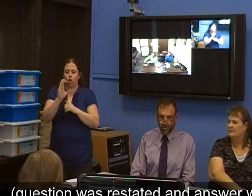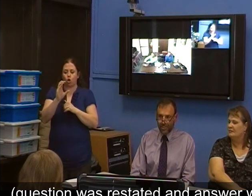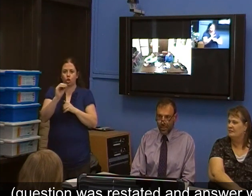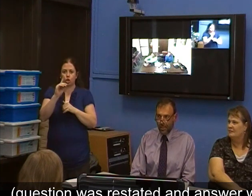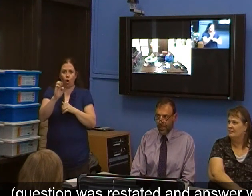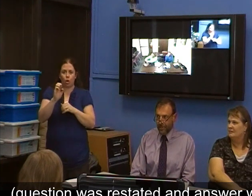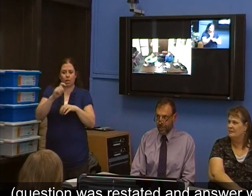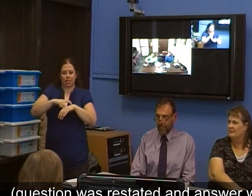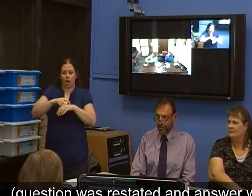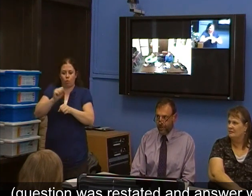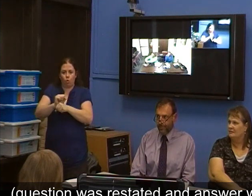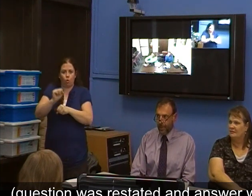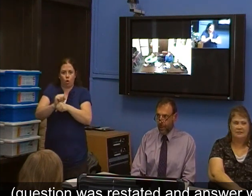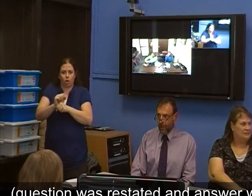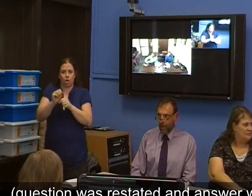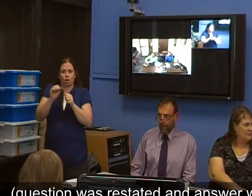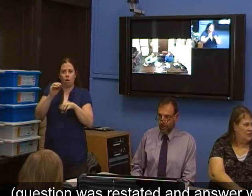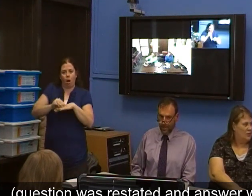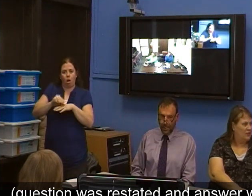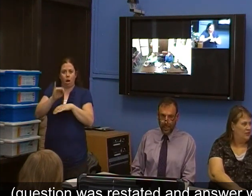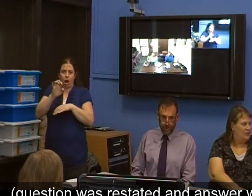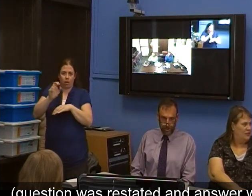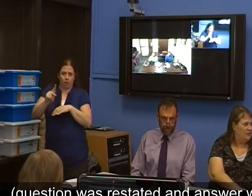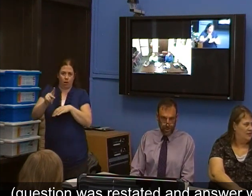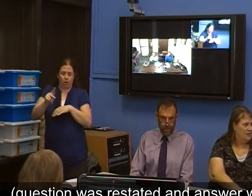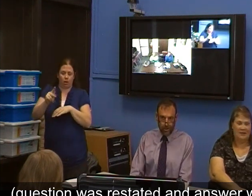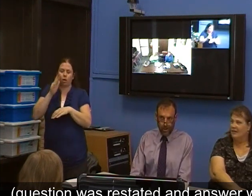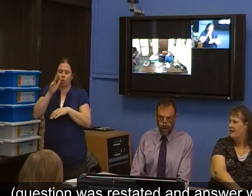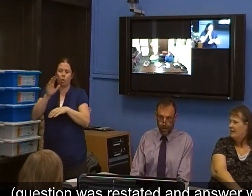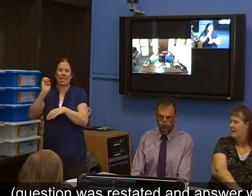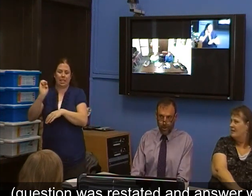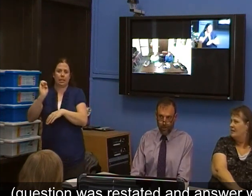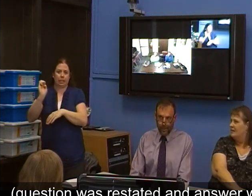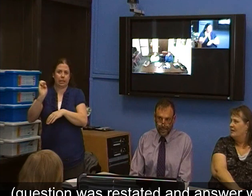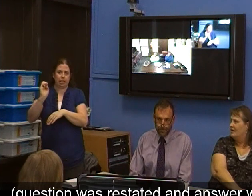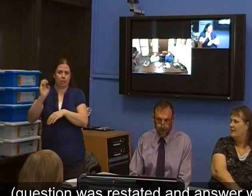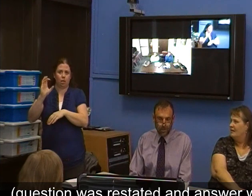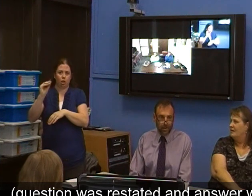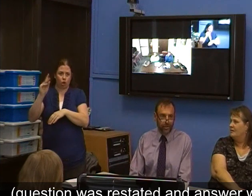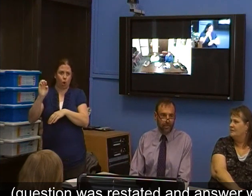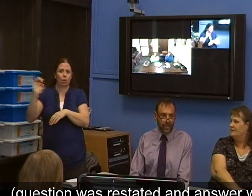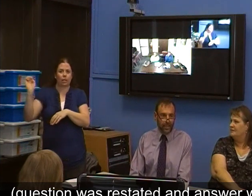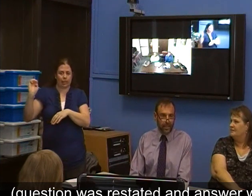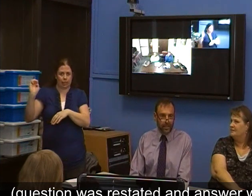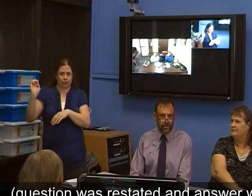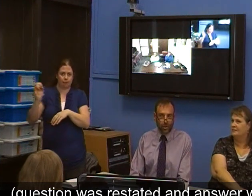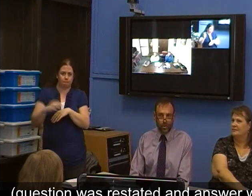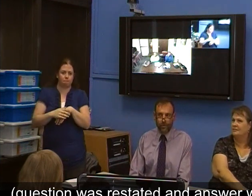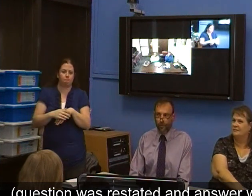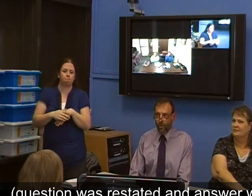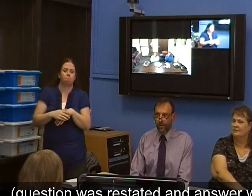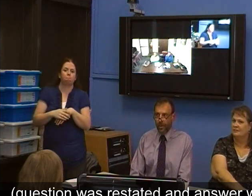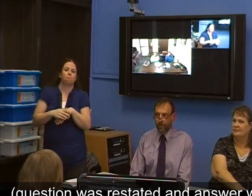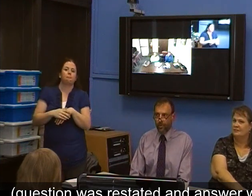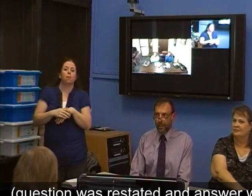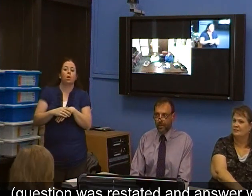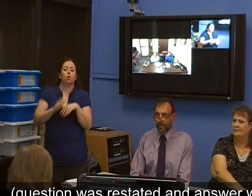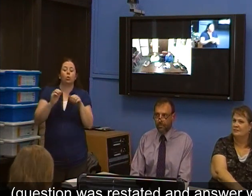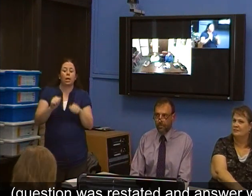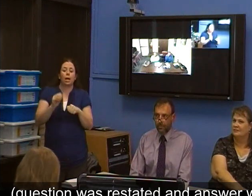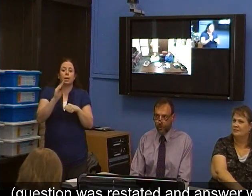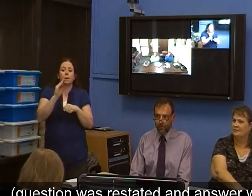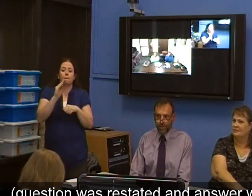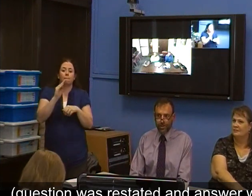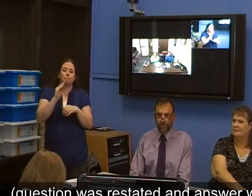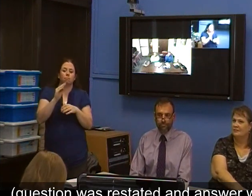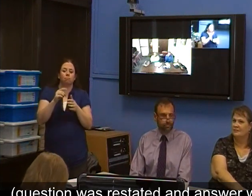E, education. The time associated that is billable under Medicaid is only for the health-related